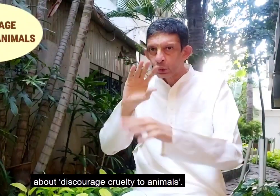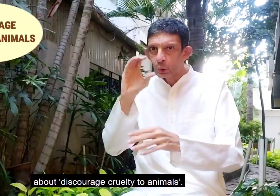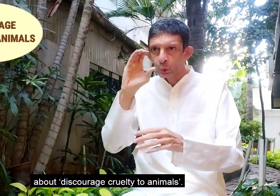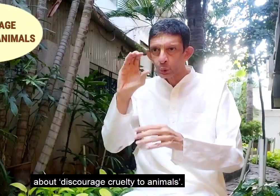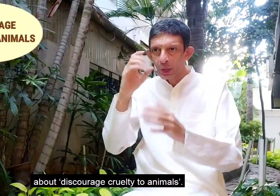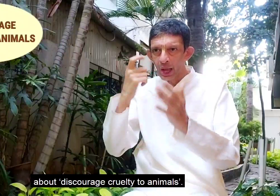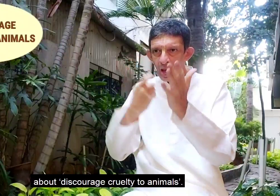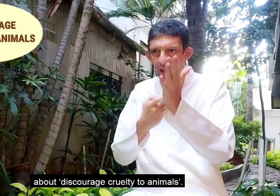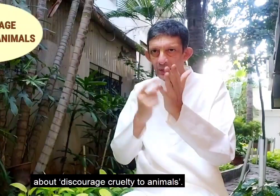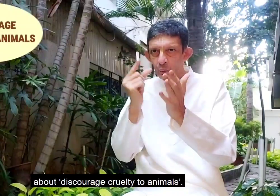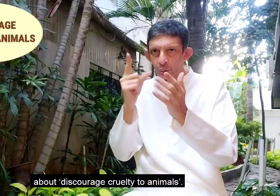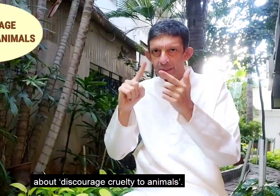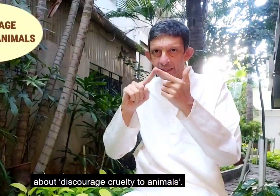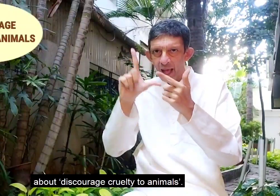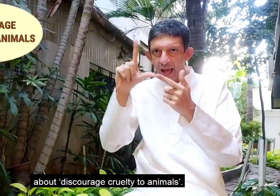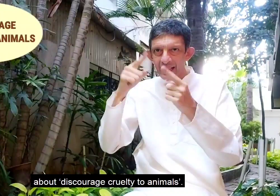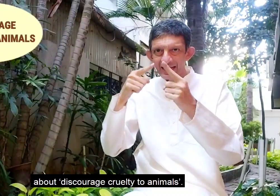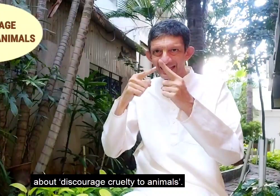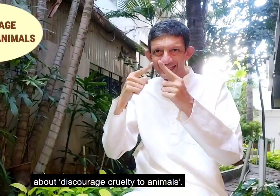About discourage cruelty to animals.